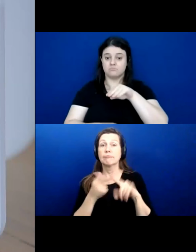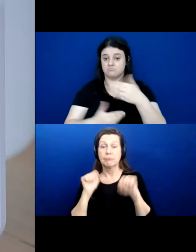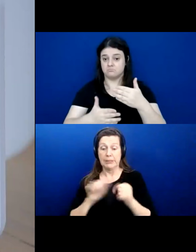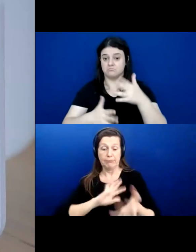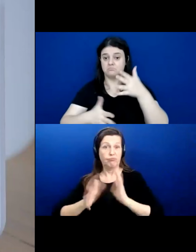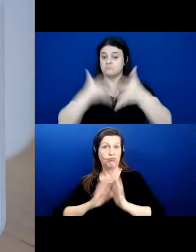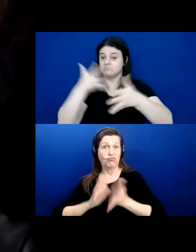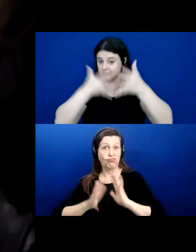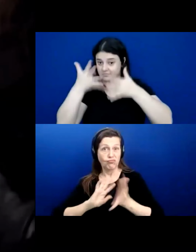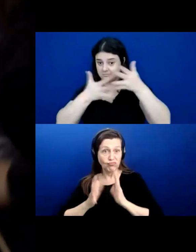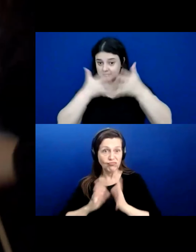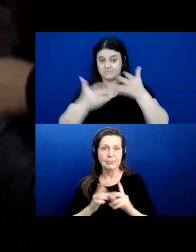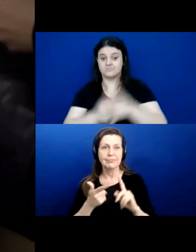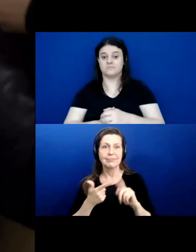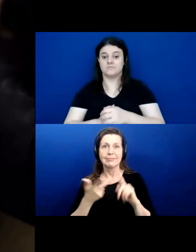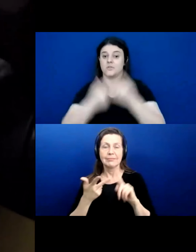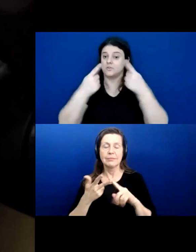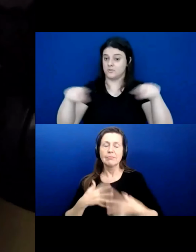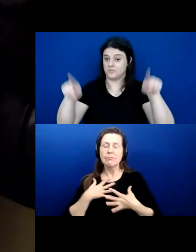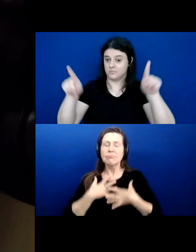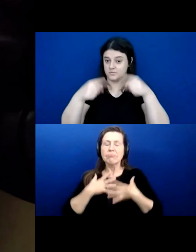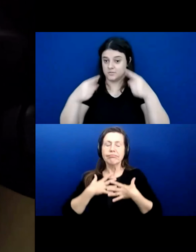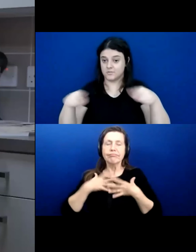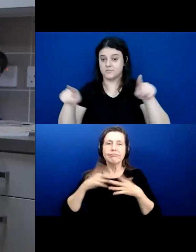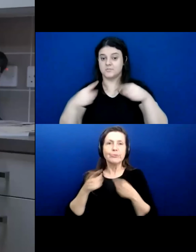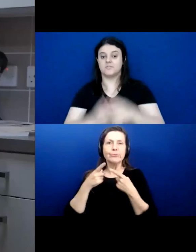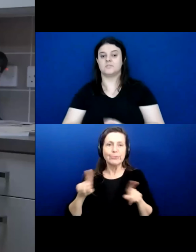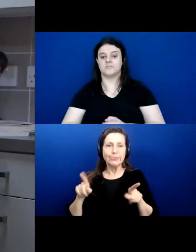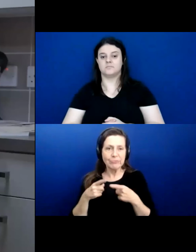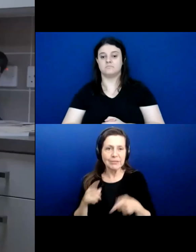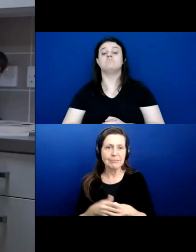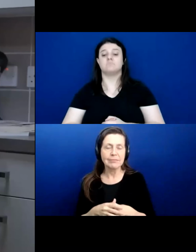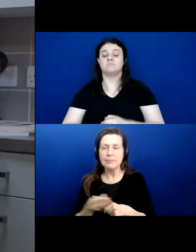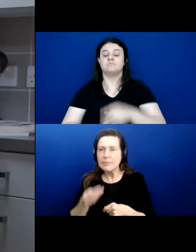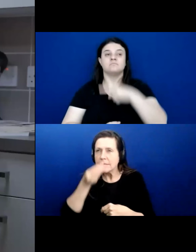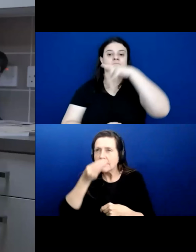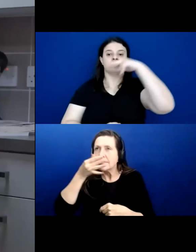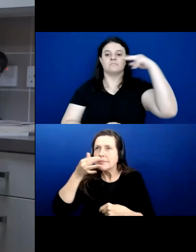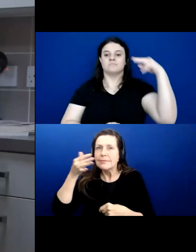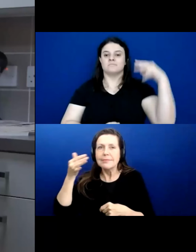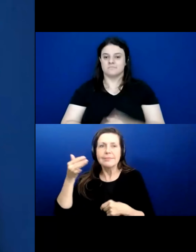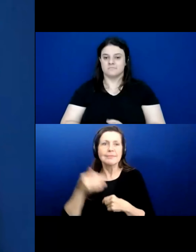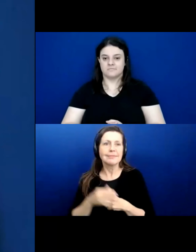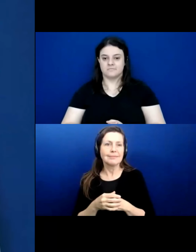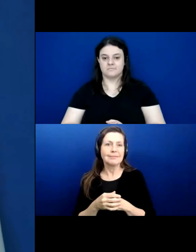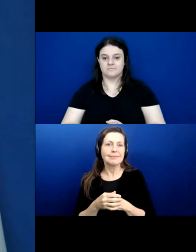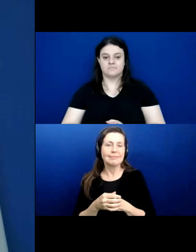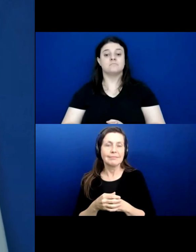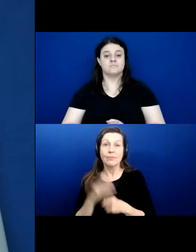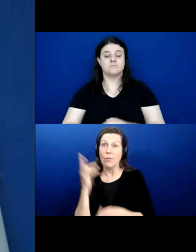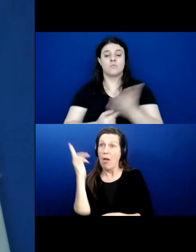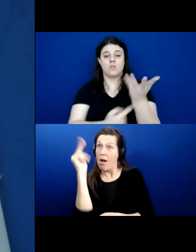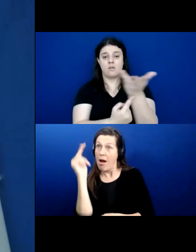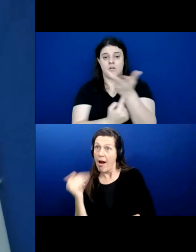sign, the language of music, the language of smell, the language of